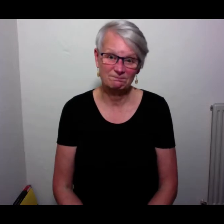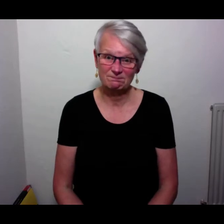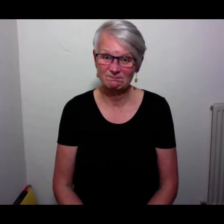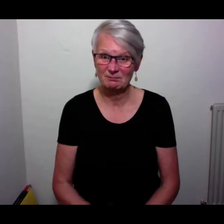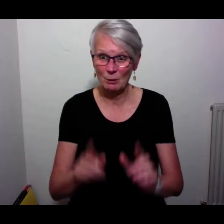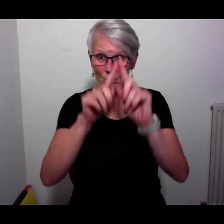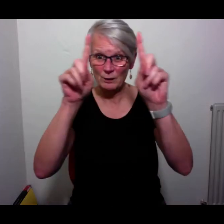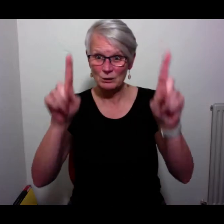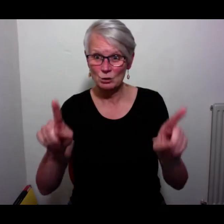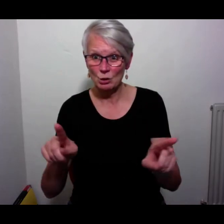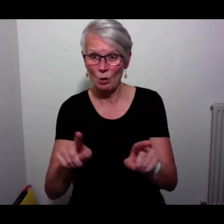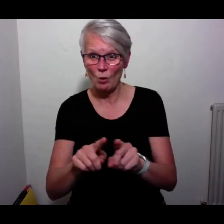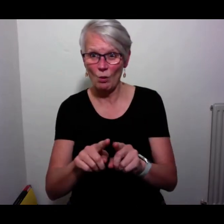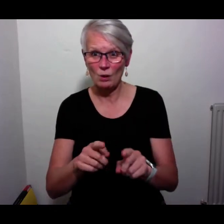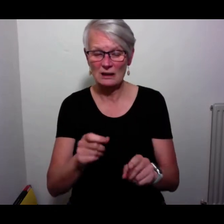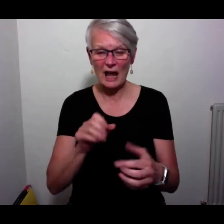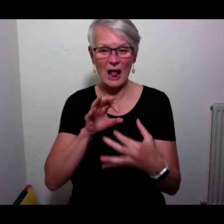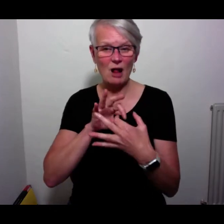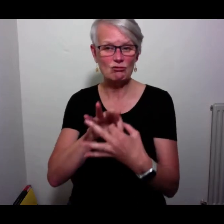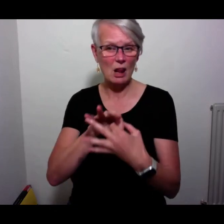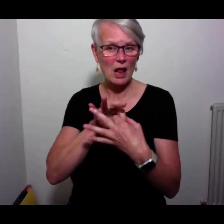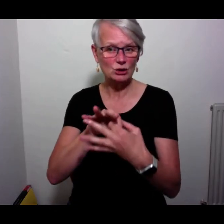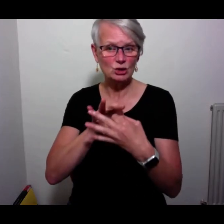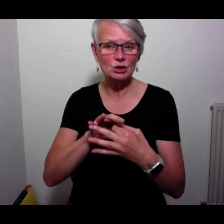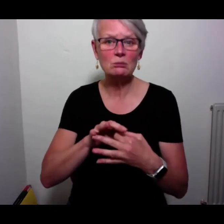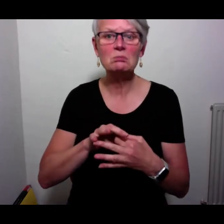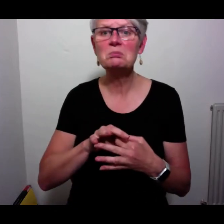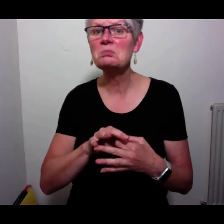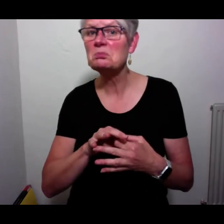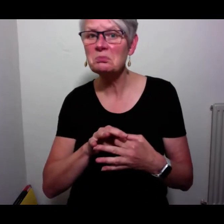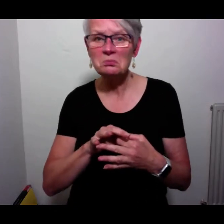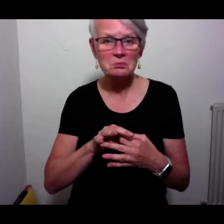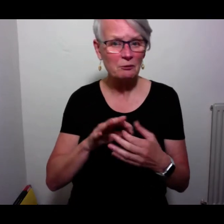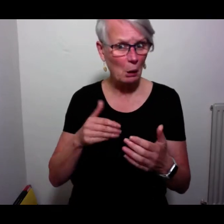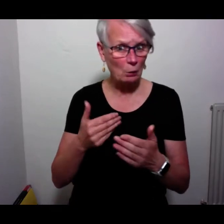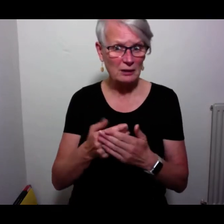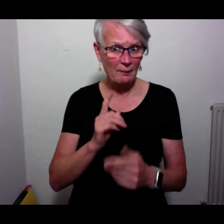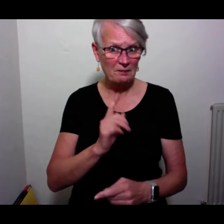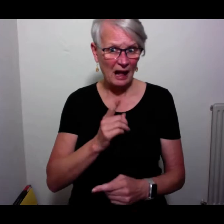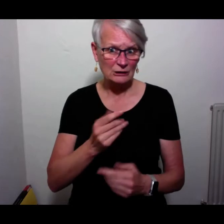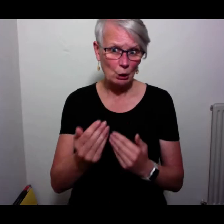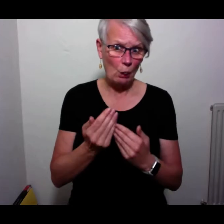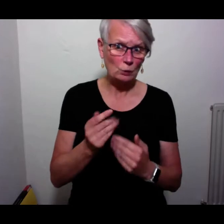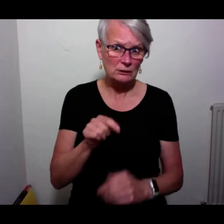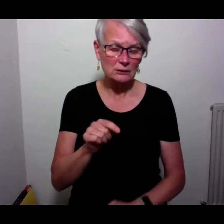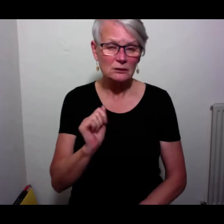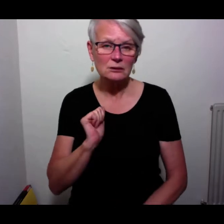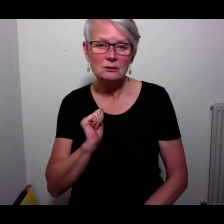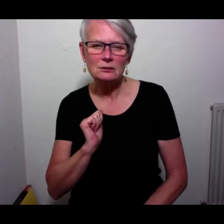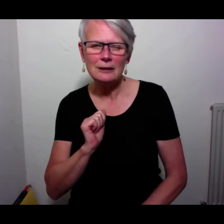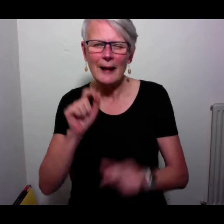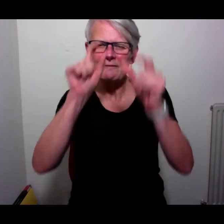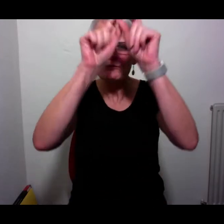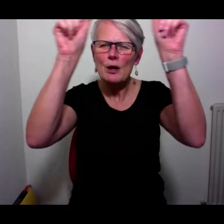This window is the closest to an intimate relationship I've had for quite a while. It's like a picture frame